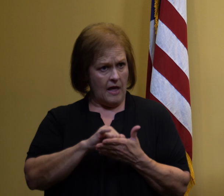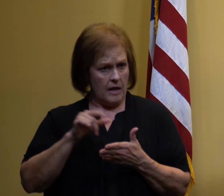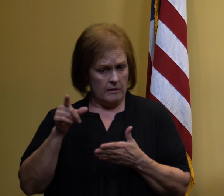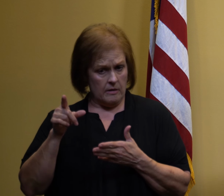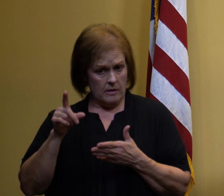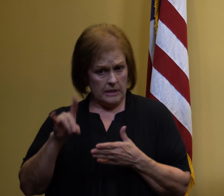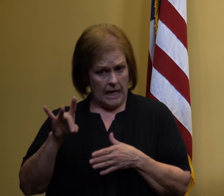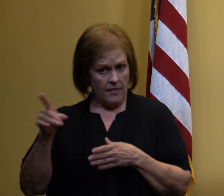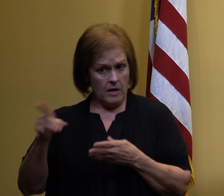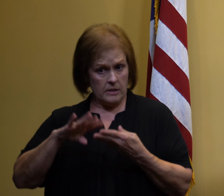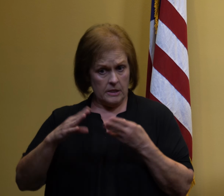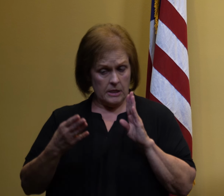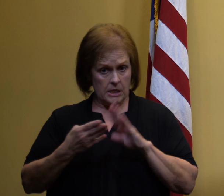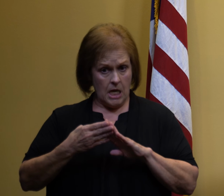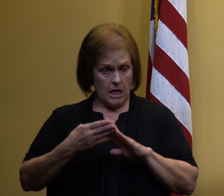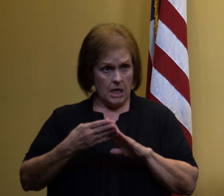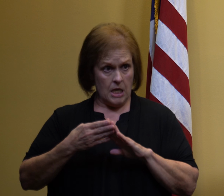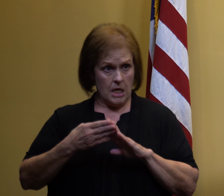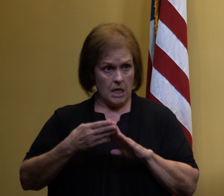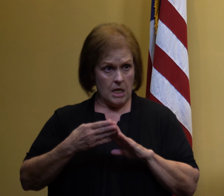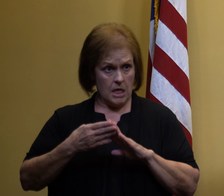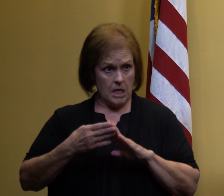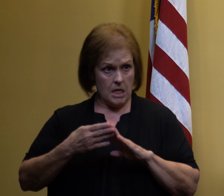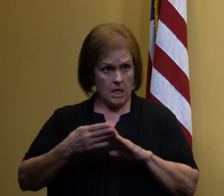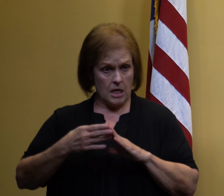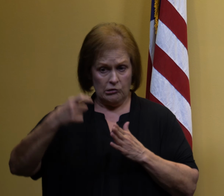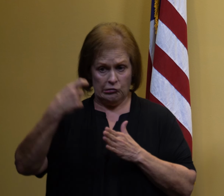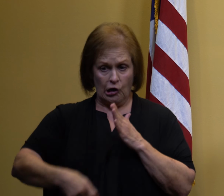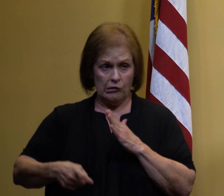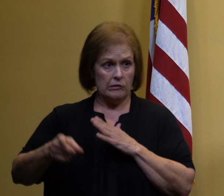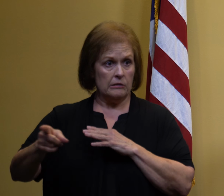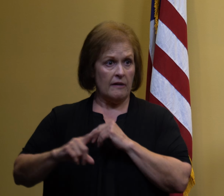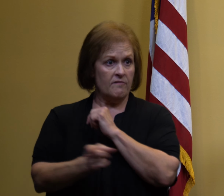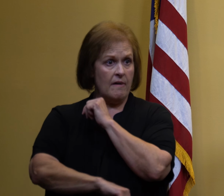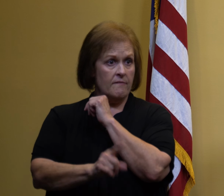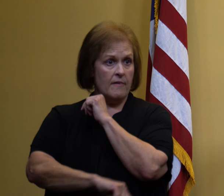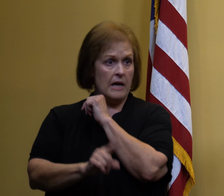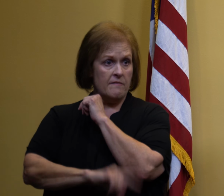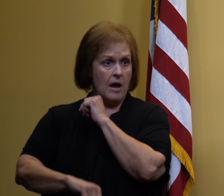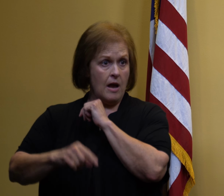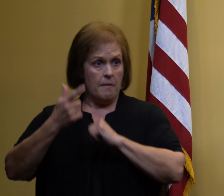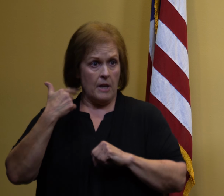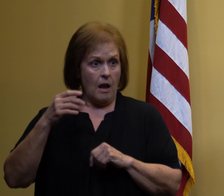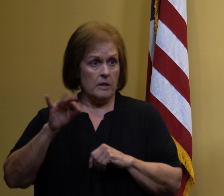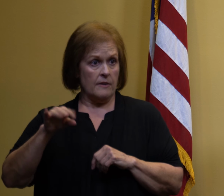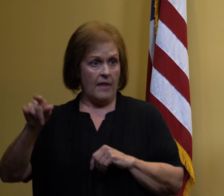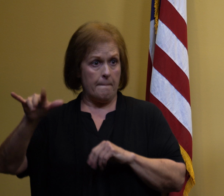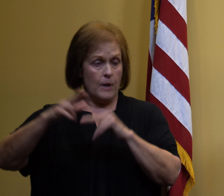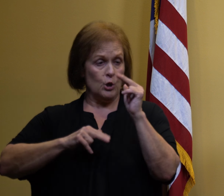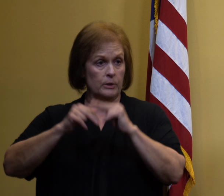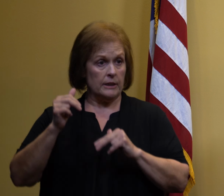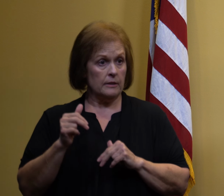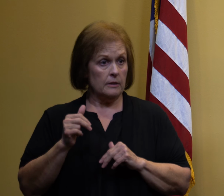issuing daily fines on the owner of Plaza Tower? And if not, what would your response be to those people, I'm thinking specifically those council members who say the